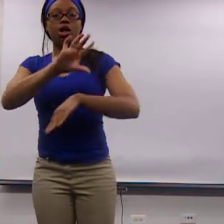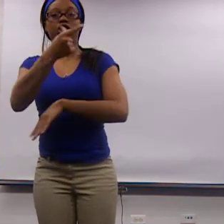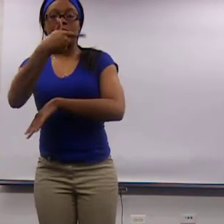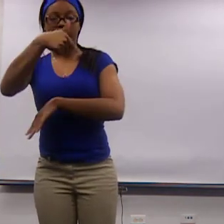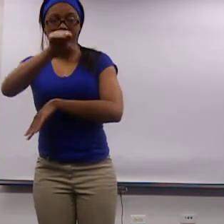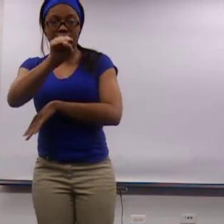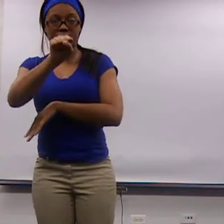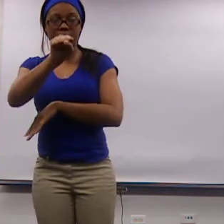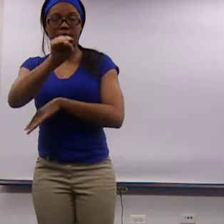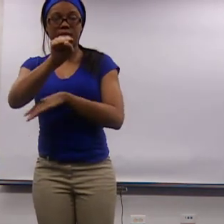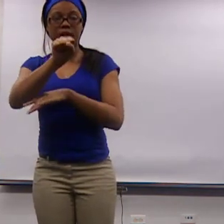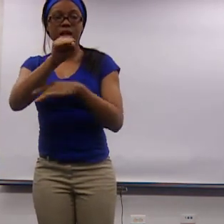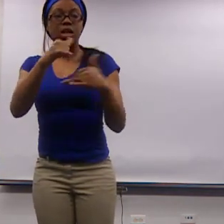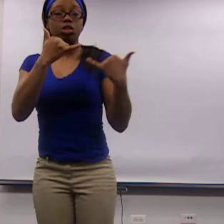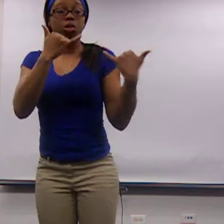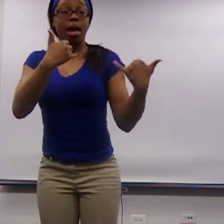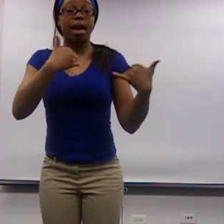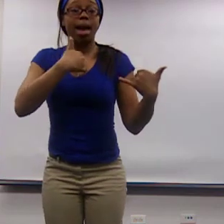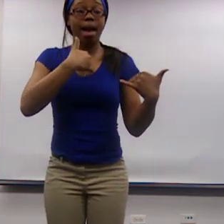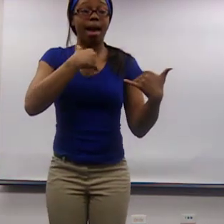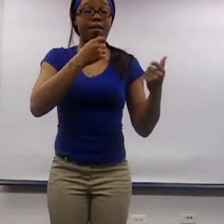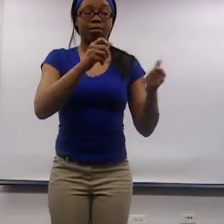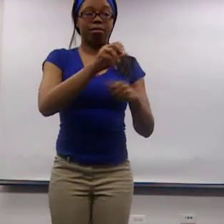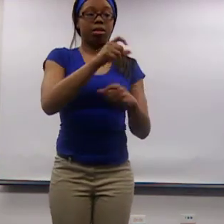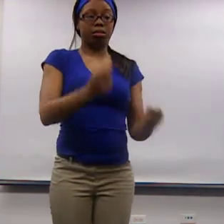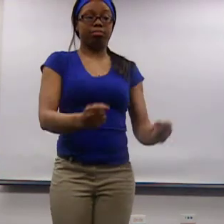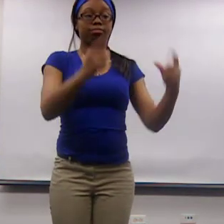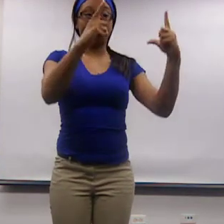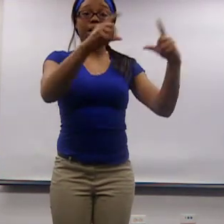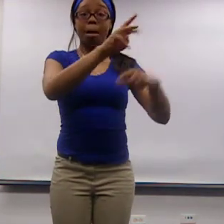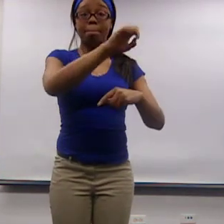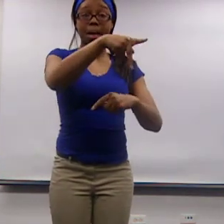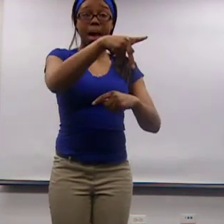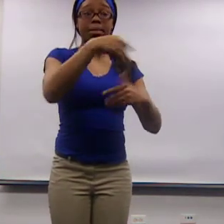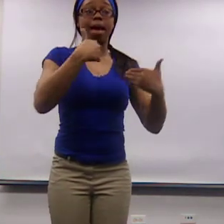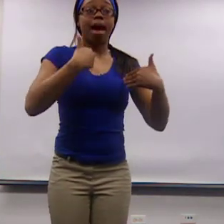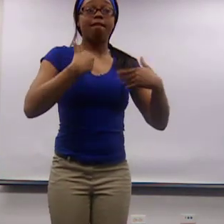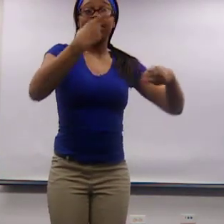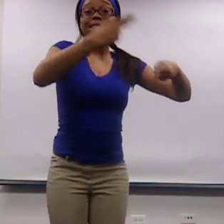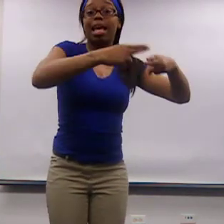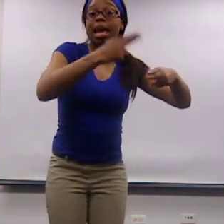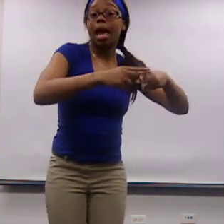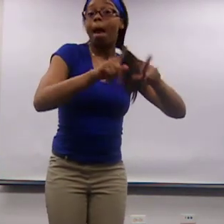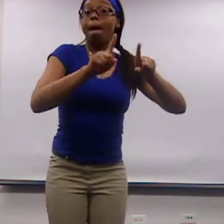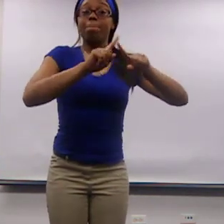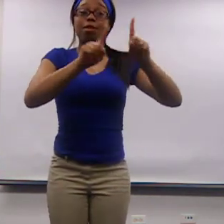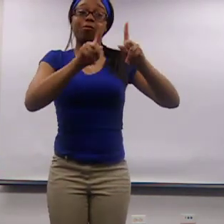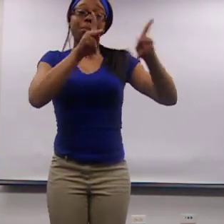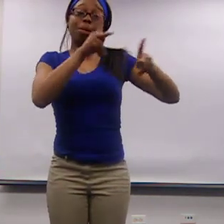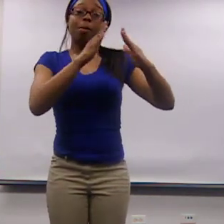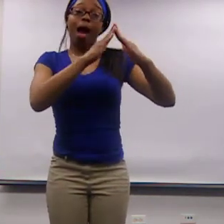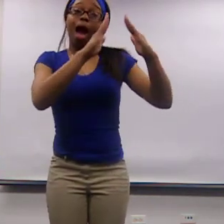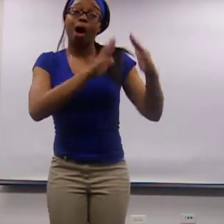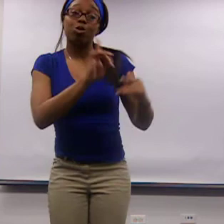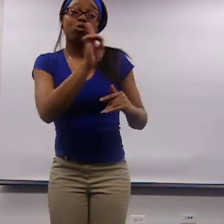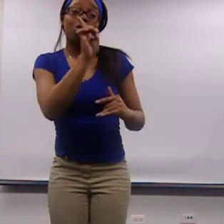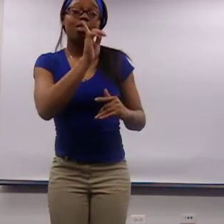have that mapped out area, they have the different names of people's houses and where they live, and they can say, are you